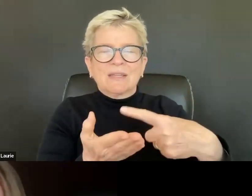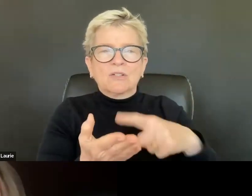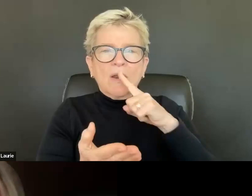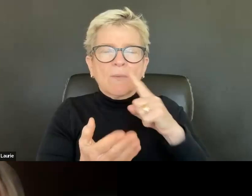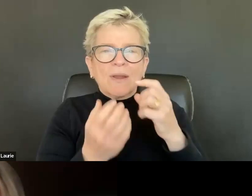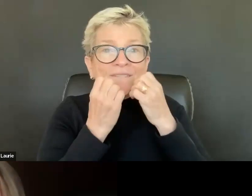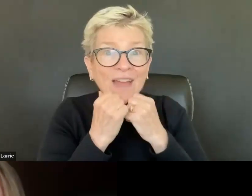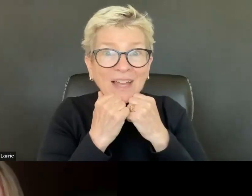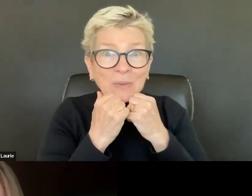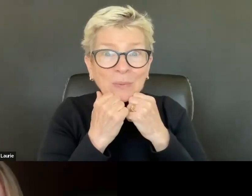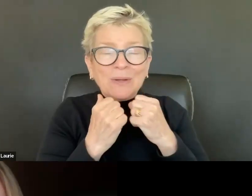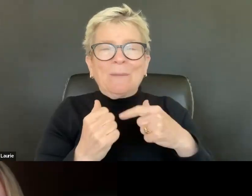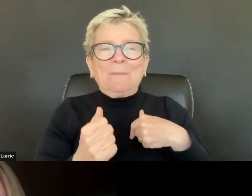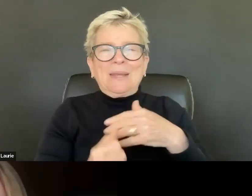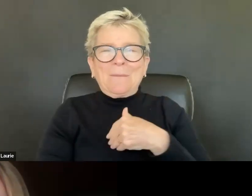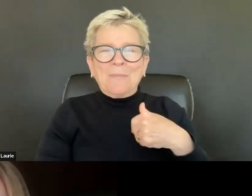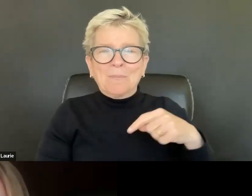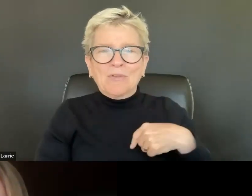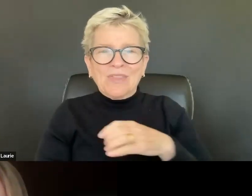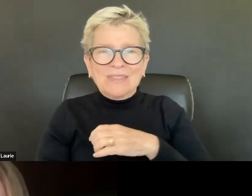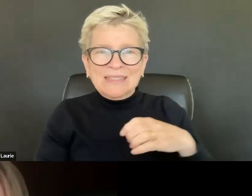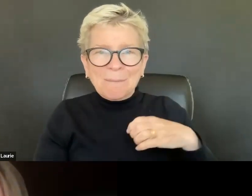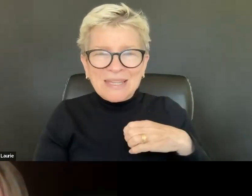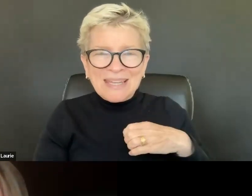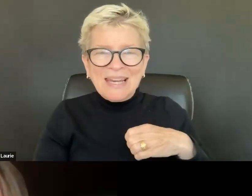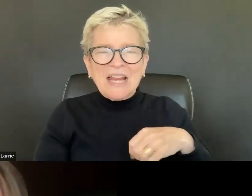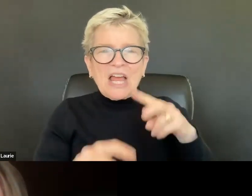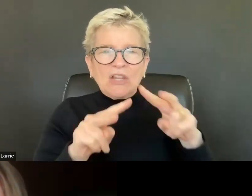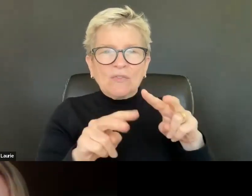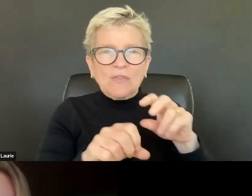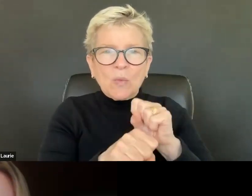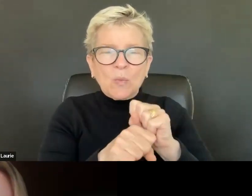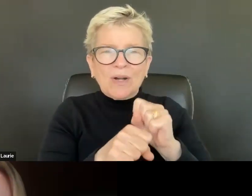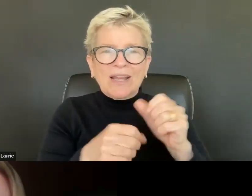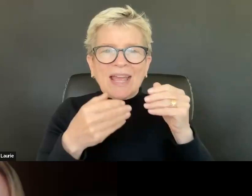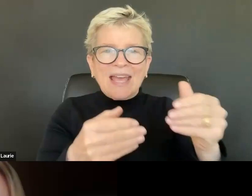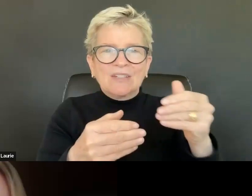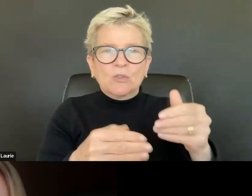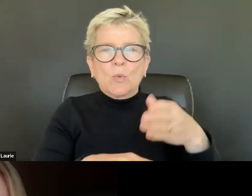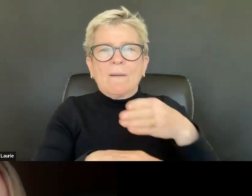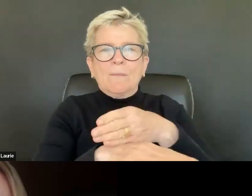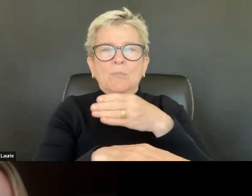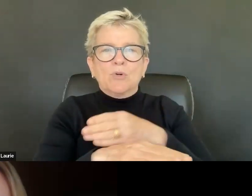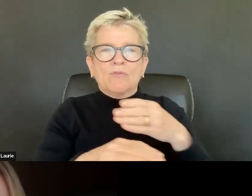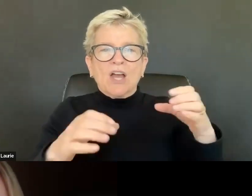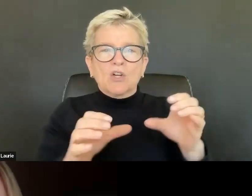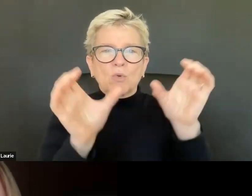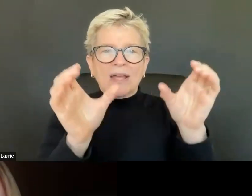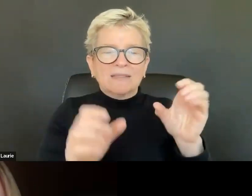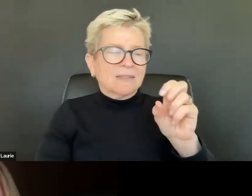a member of this committee, and I look forward to our work ahead improving crisis services for those who need them. Thank